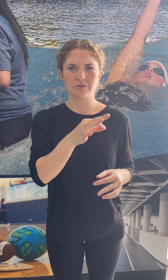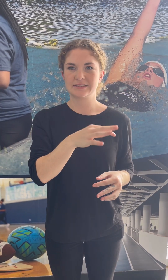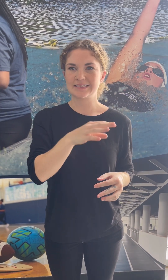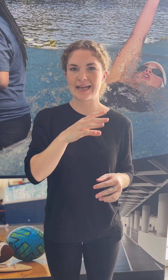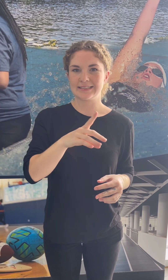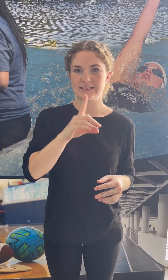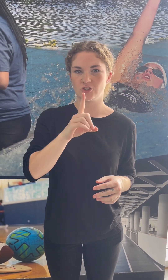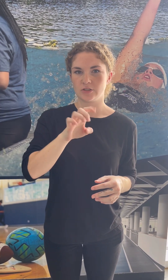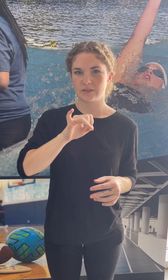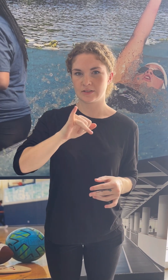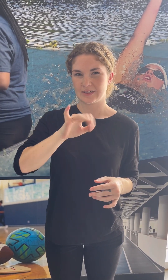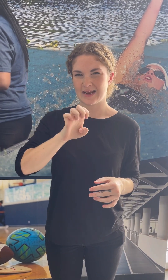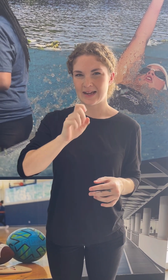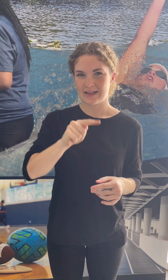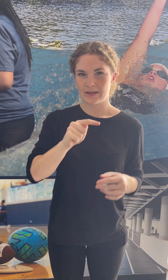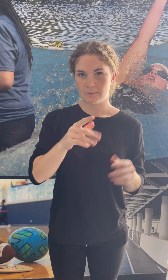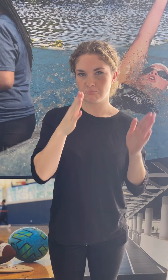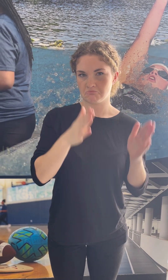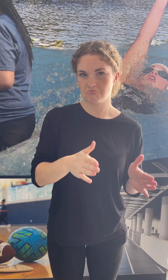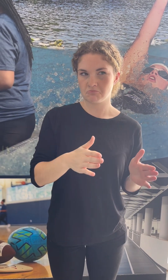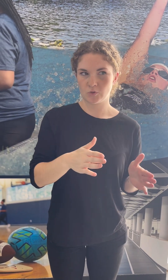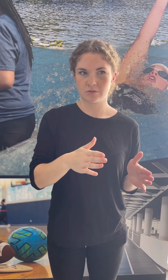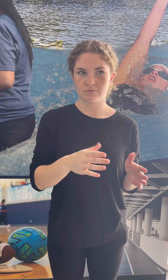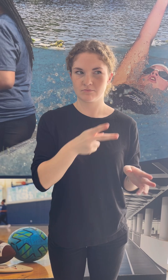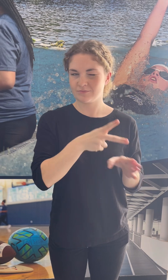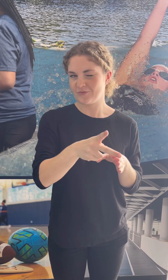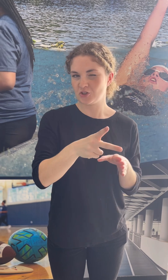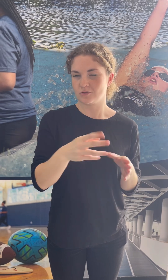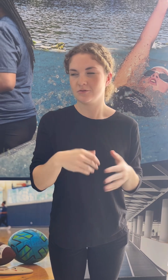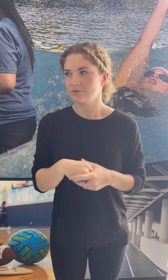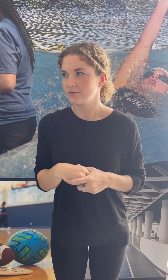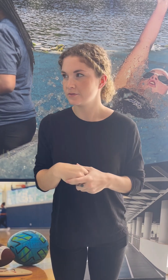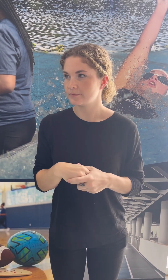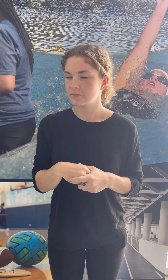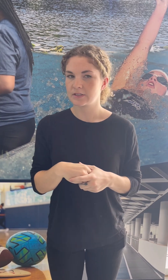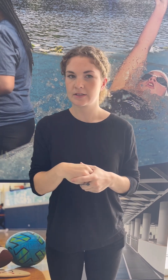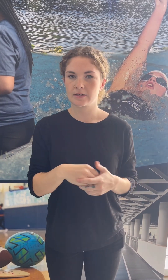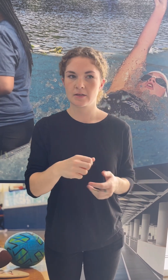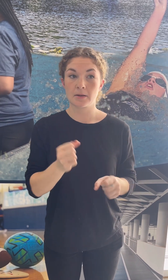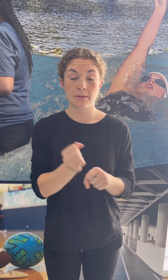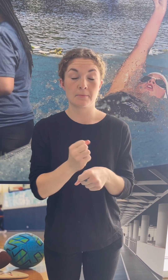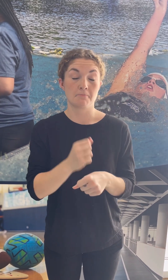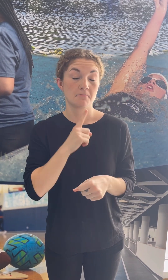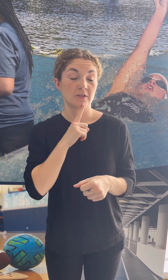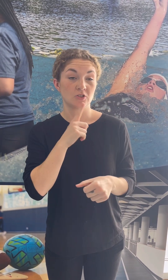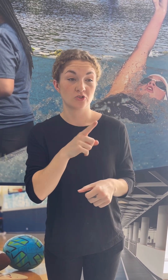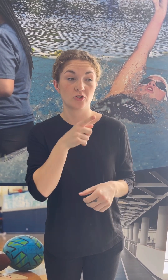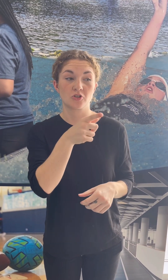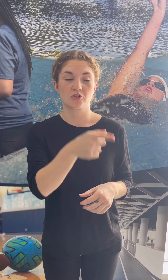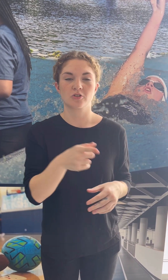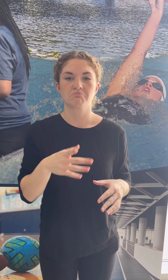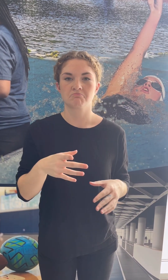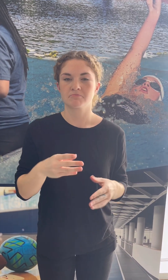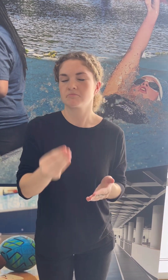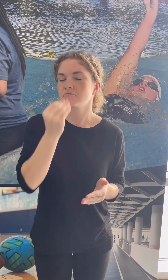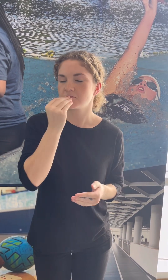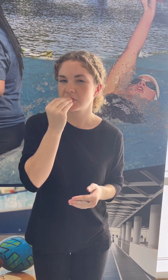with students. You can schedule one-on-one appointments just to make sure you're in here fueling your body appropriately. They also work in our